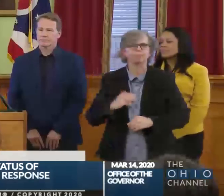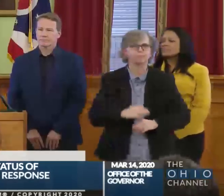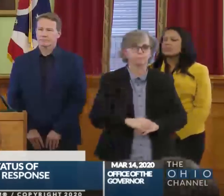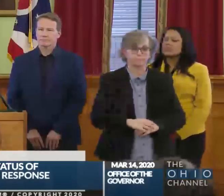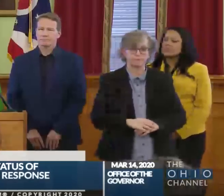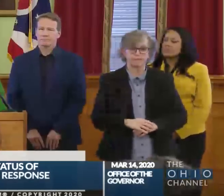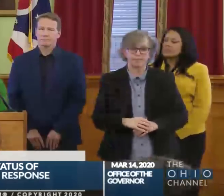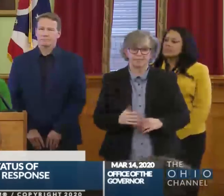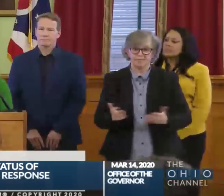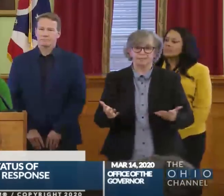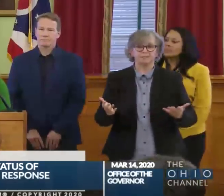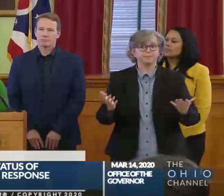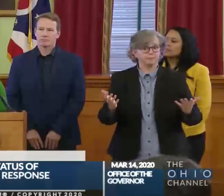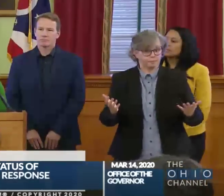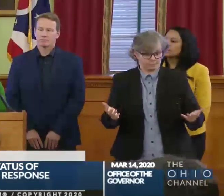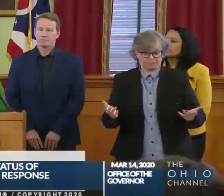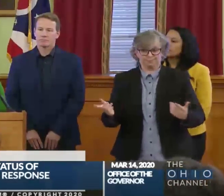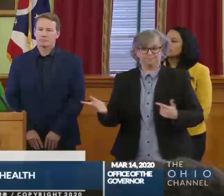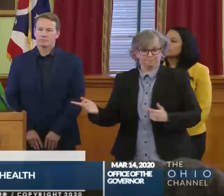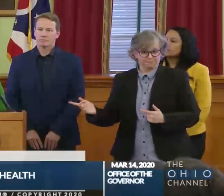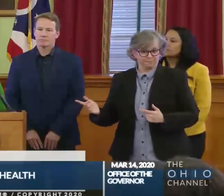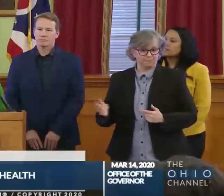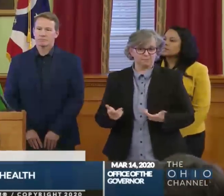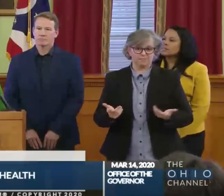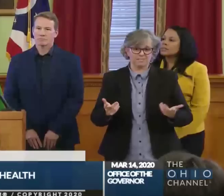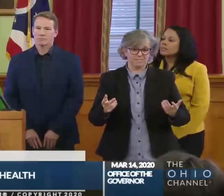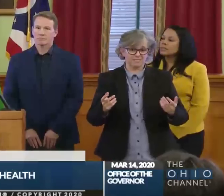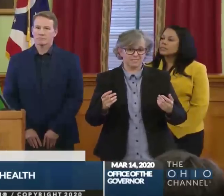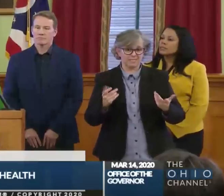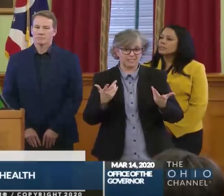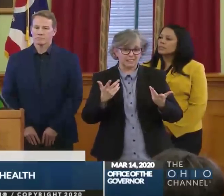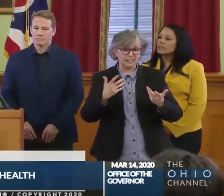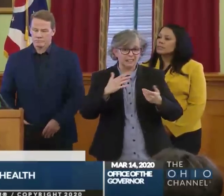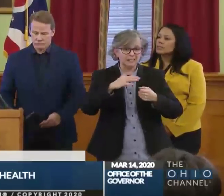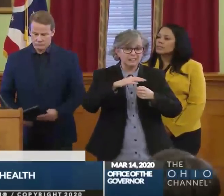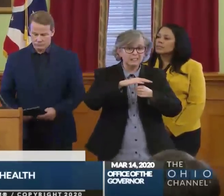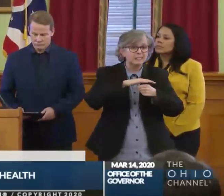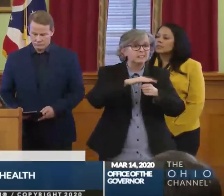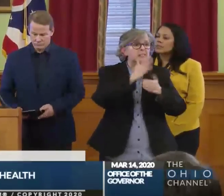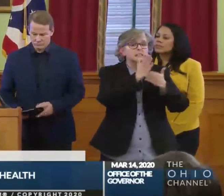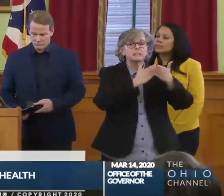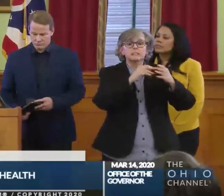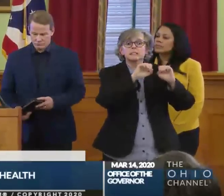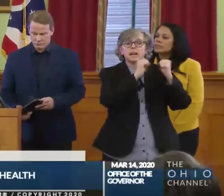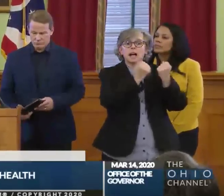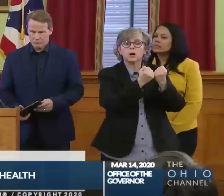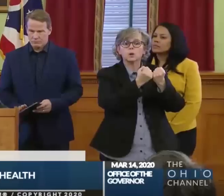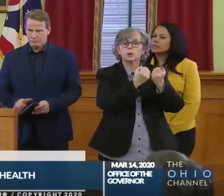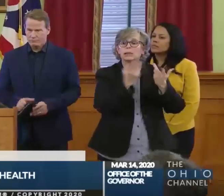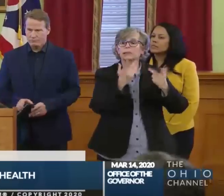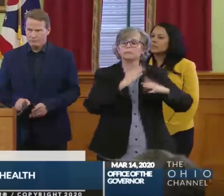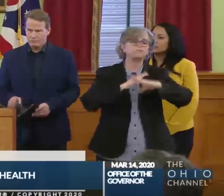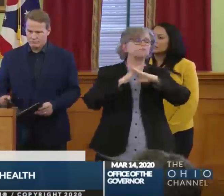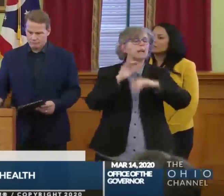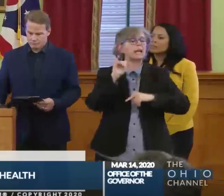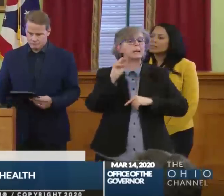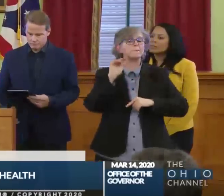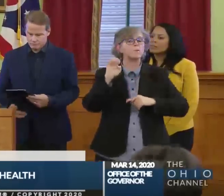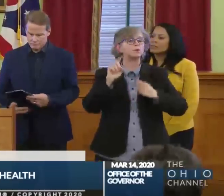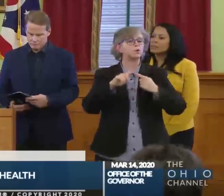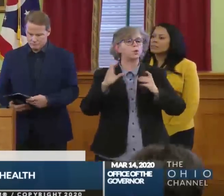So no sector of our society has been immune to the impacts of this public health crisis. And one area